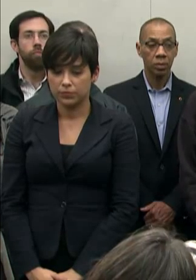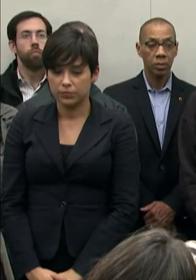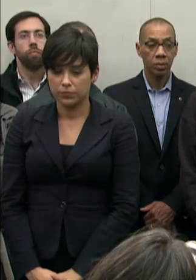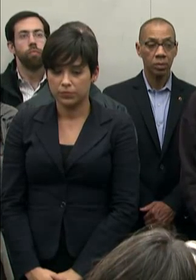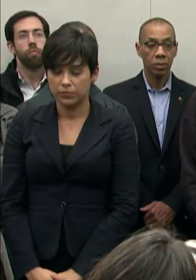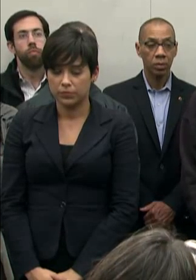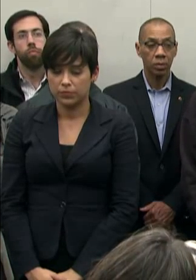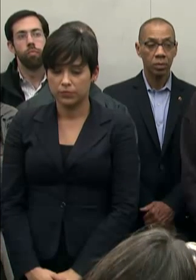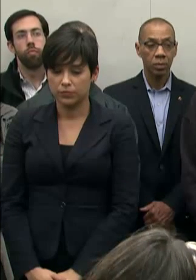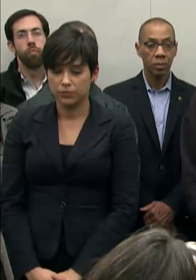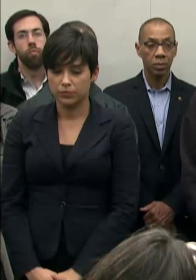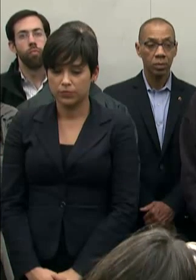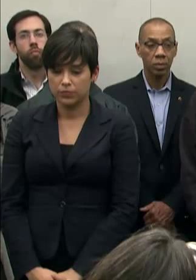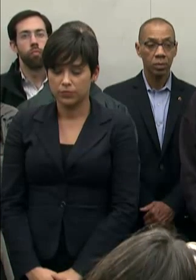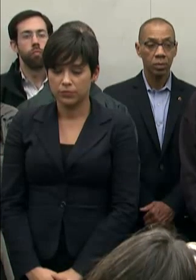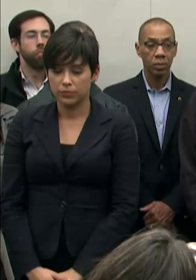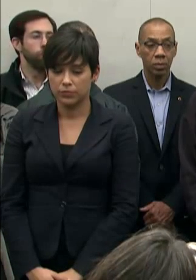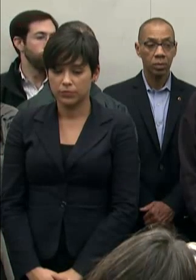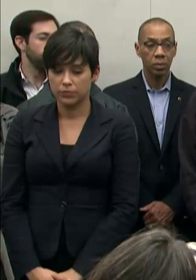se